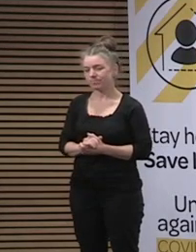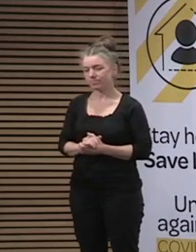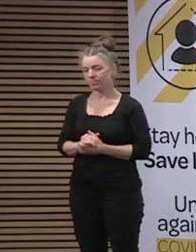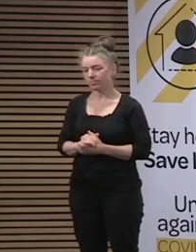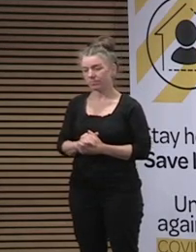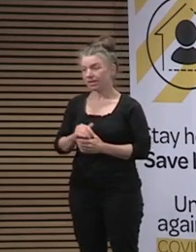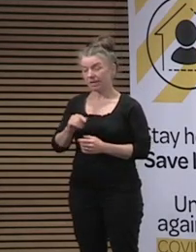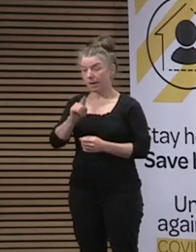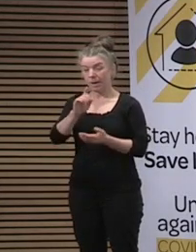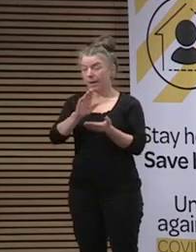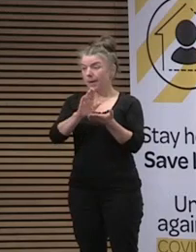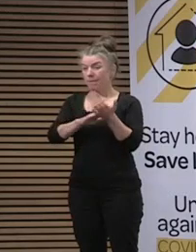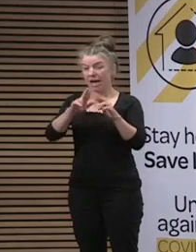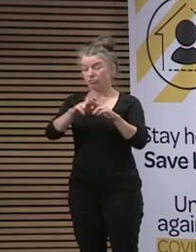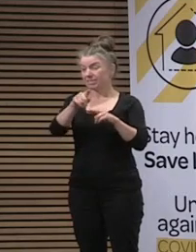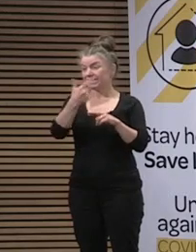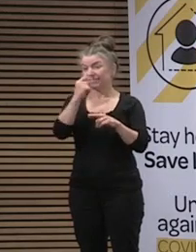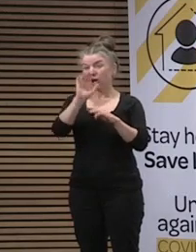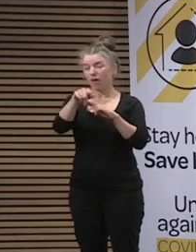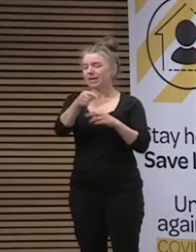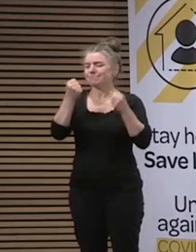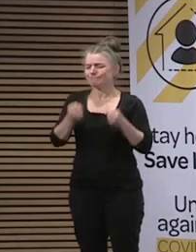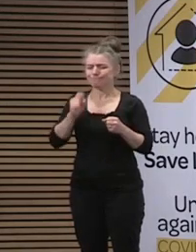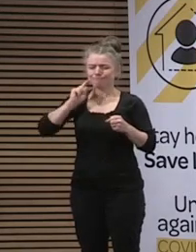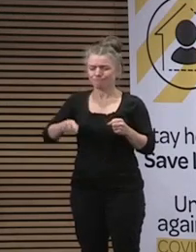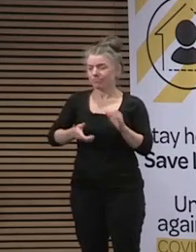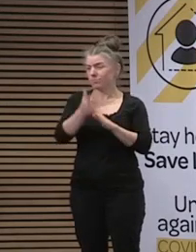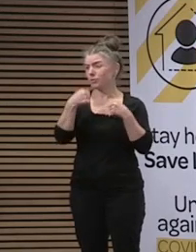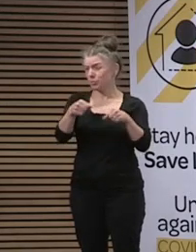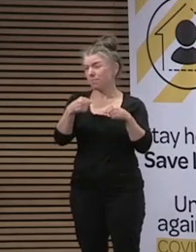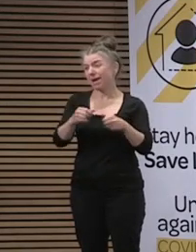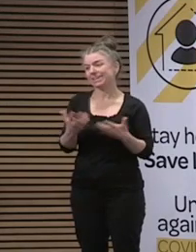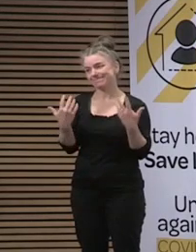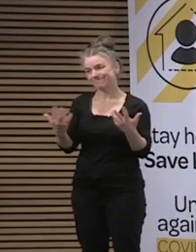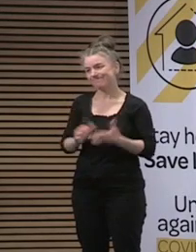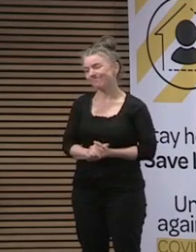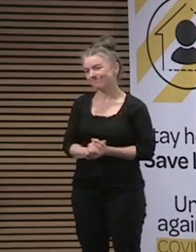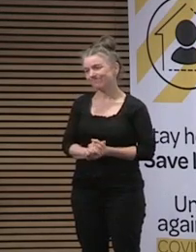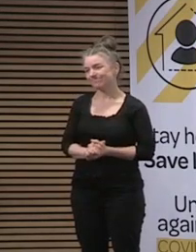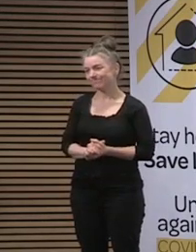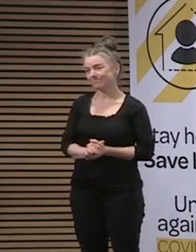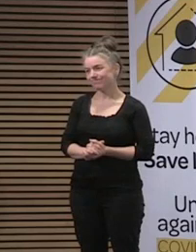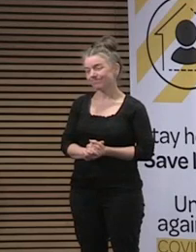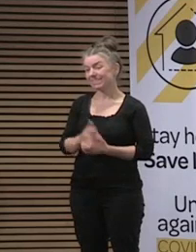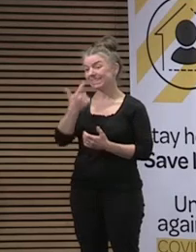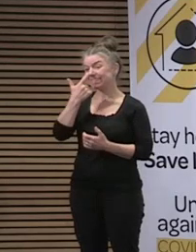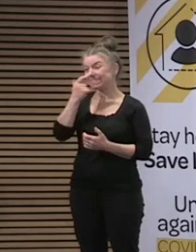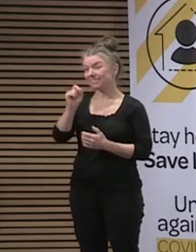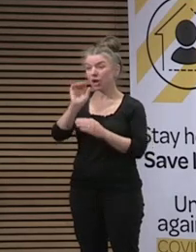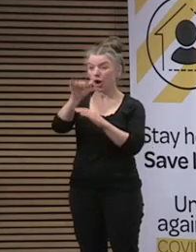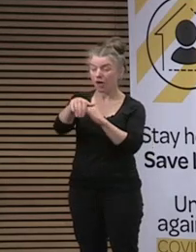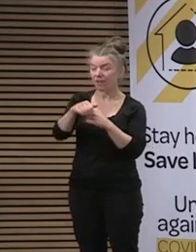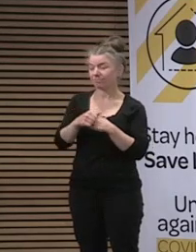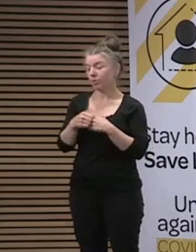able to convince their parents to listen to the advice. And so in lieu of anyone out there who's over 70 or